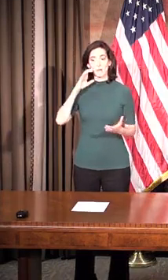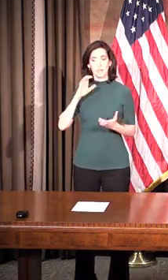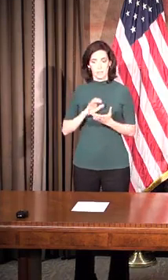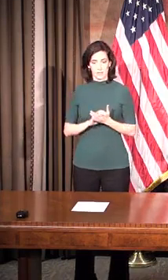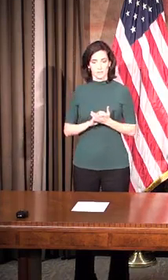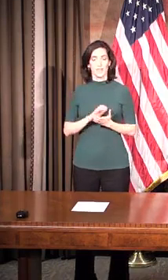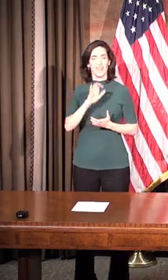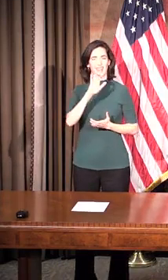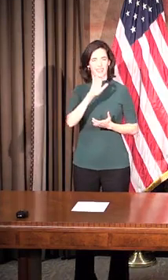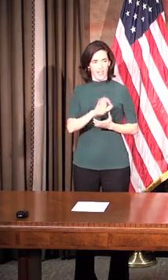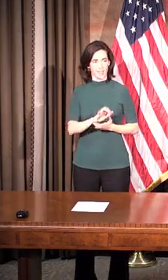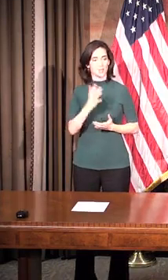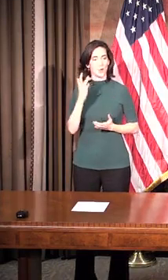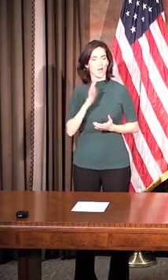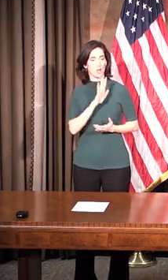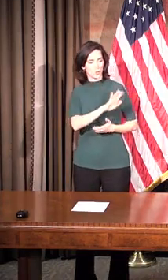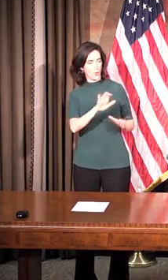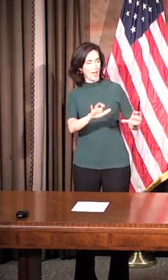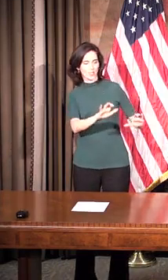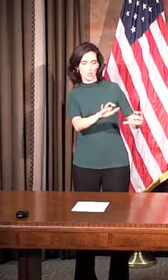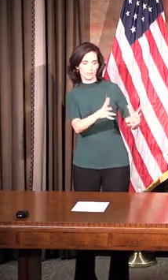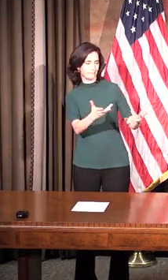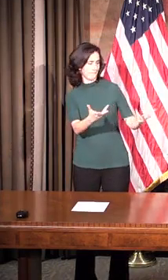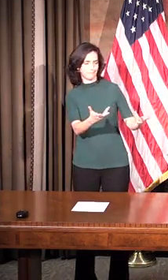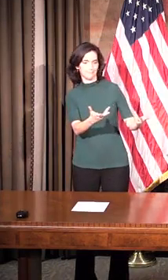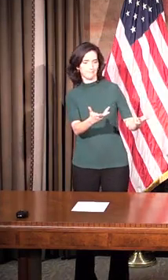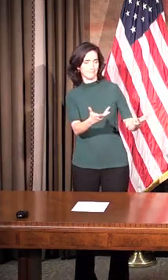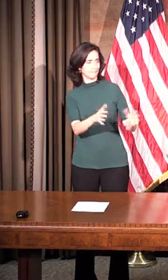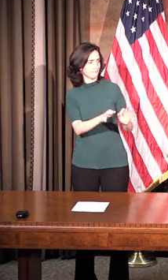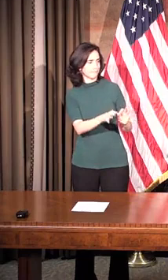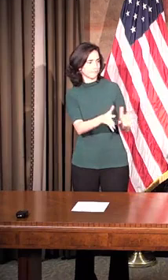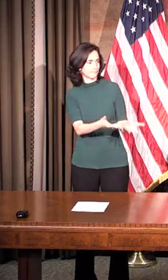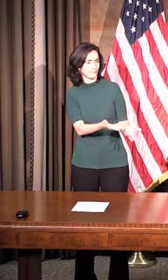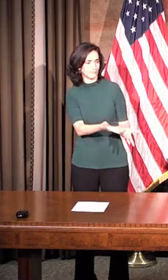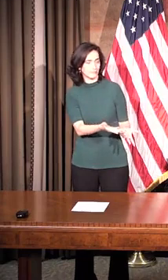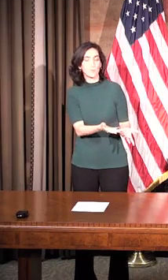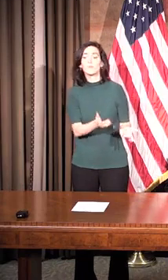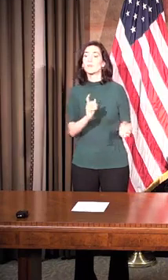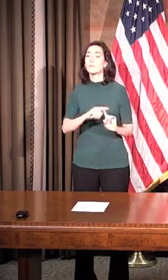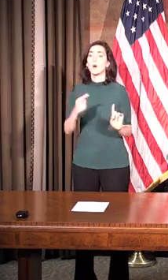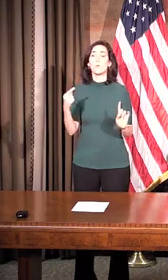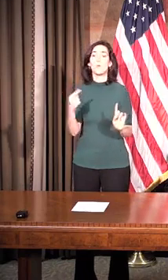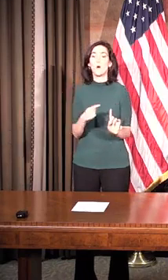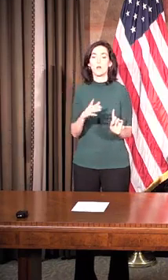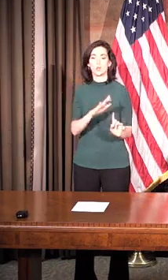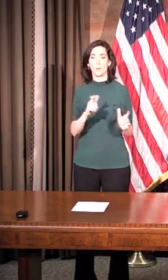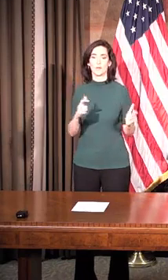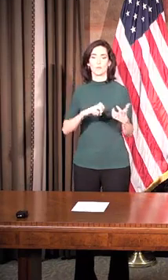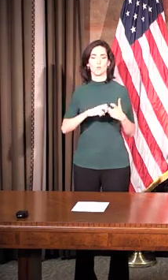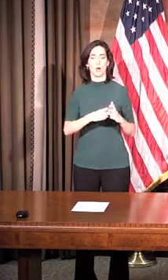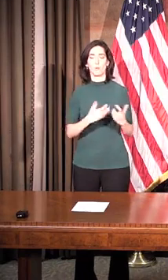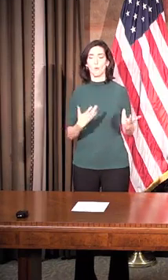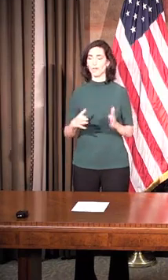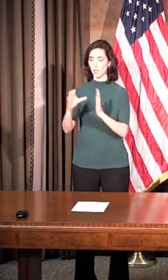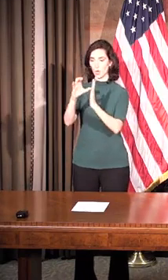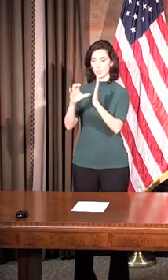action null and void. But the biggest problem they have is that the Constitution does not